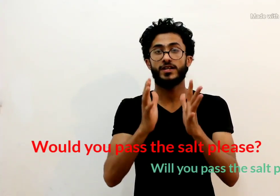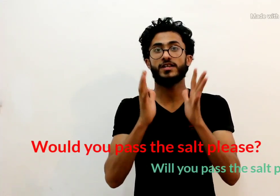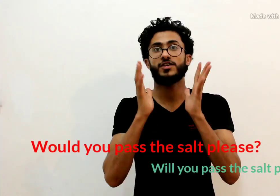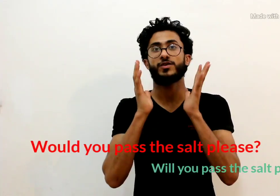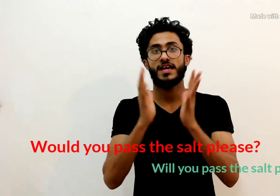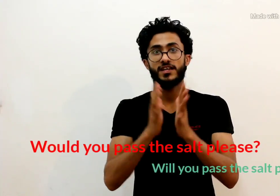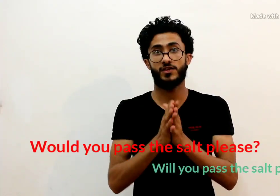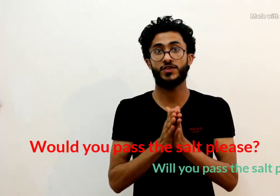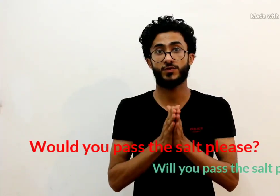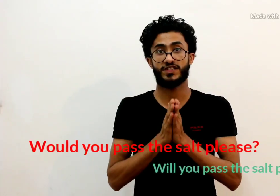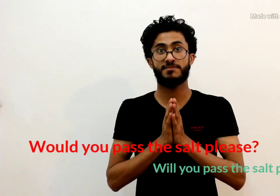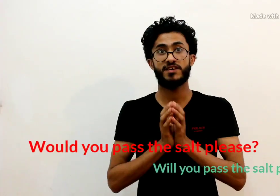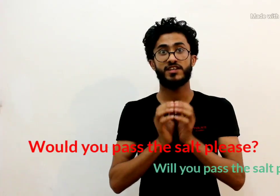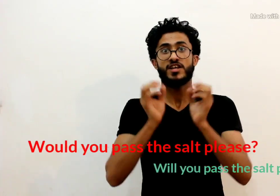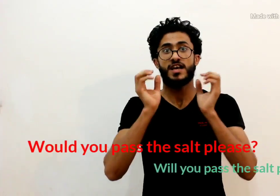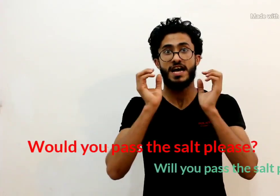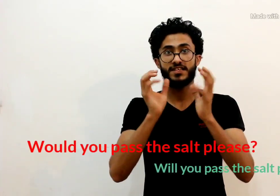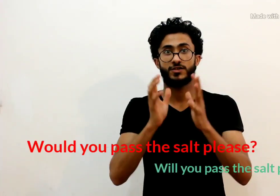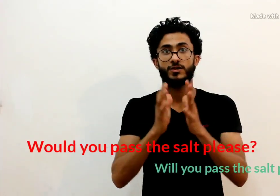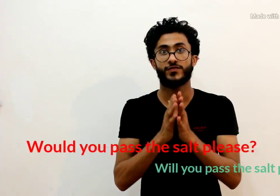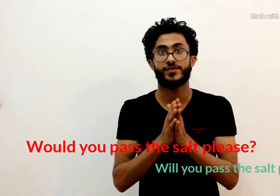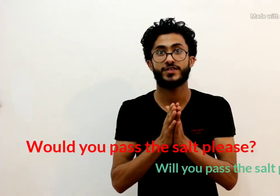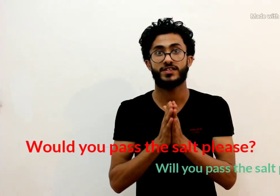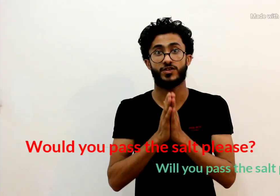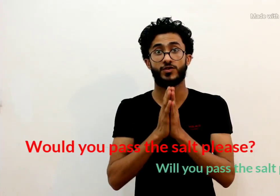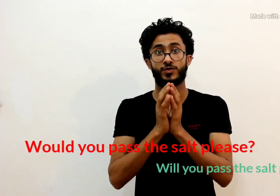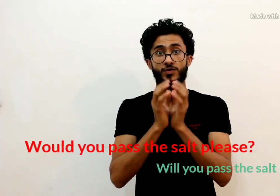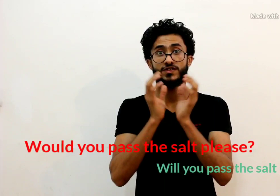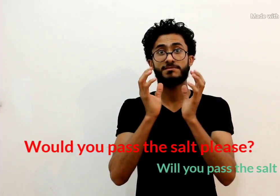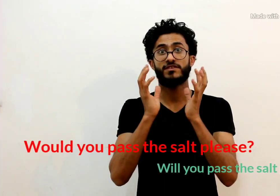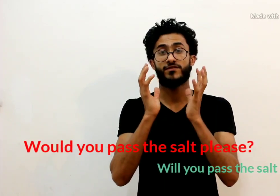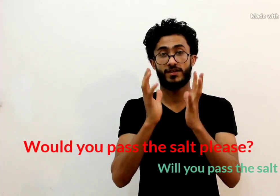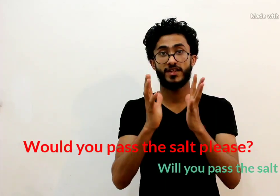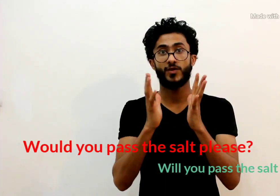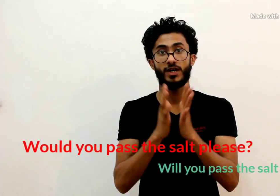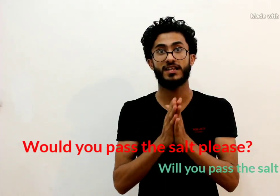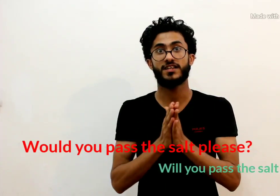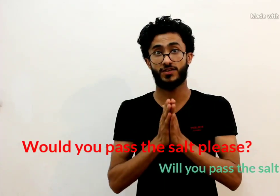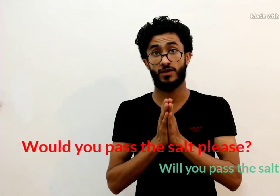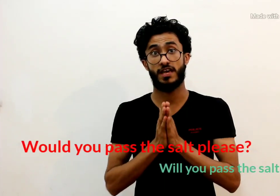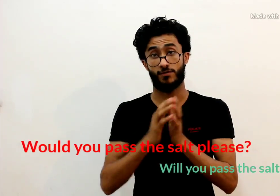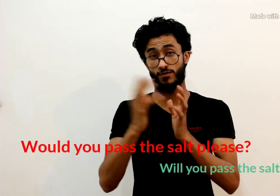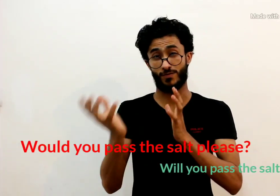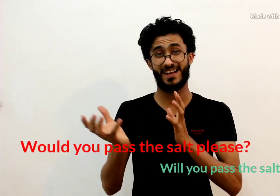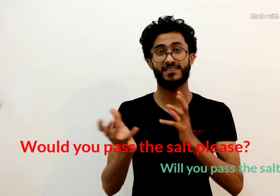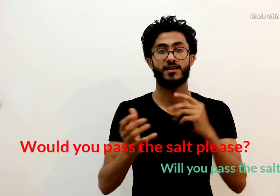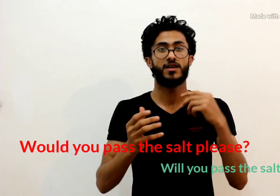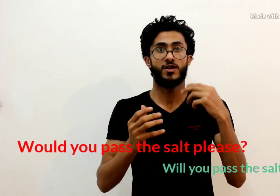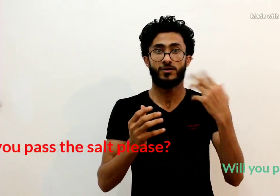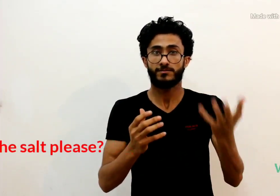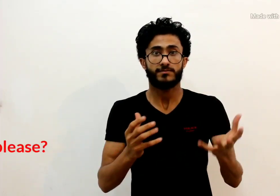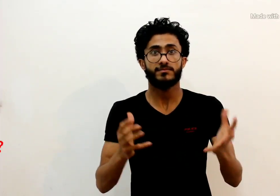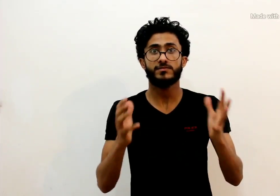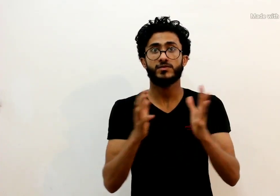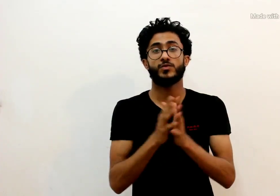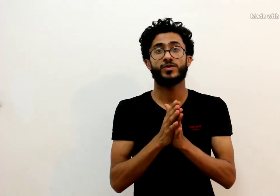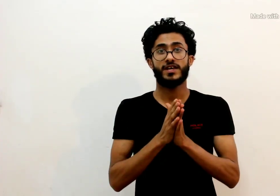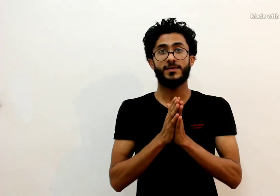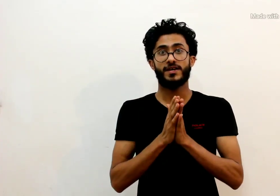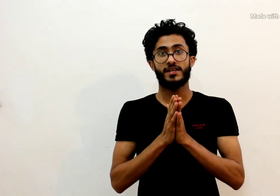well, you can use it with someone. As I told you first, you know someone fairly well, it's okay. With your friend, with anybody